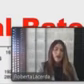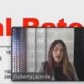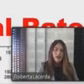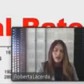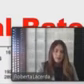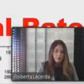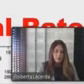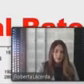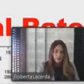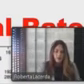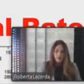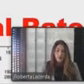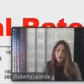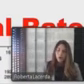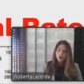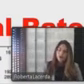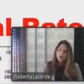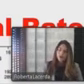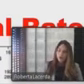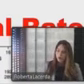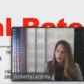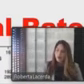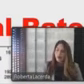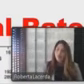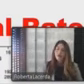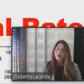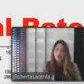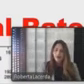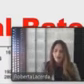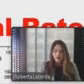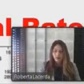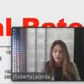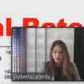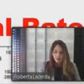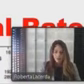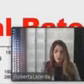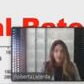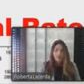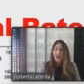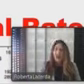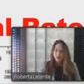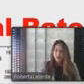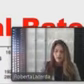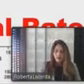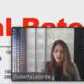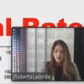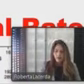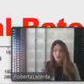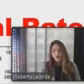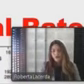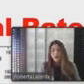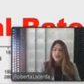were 88% in the proxalutamide group at 14 days of use and